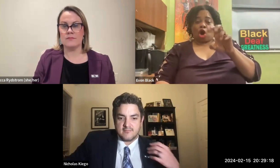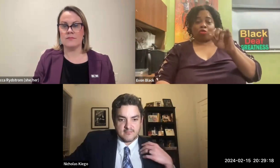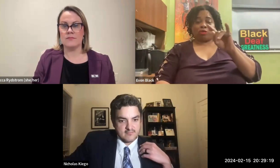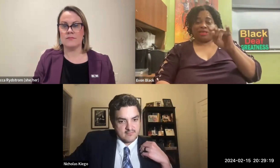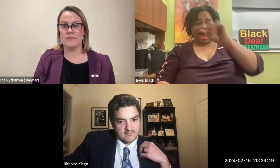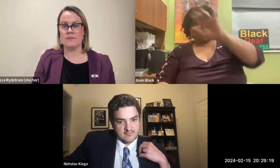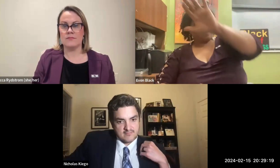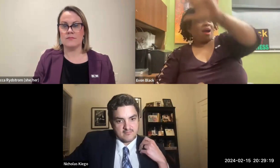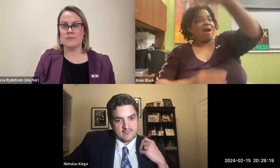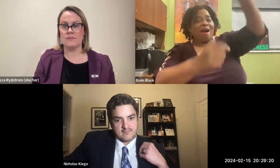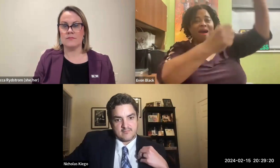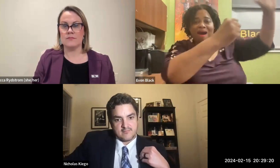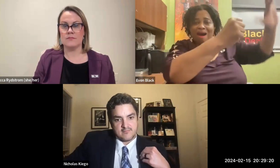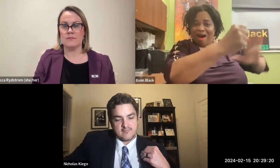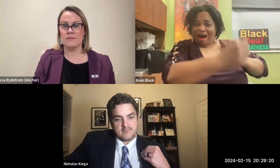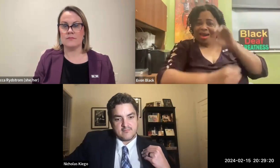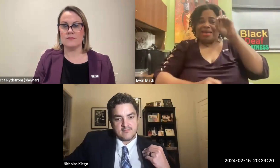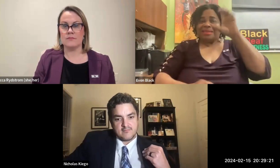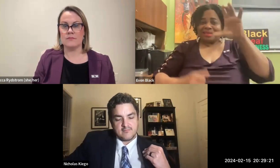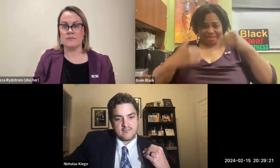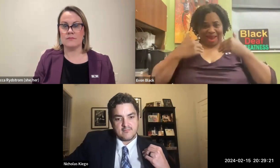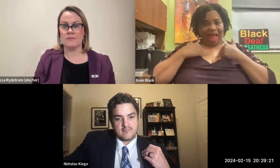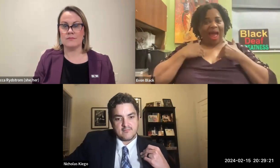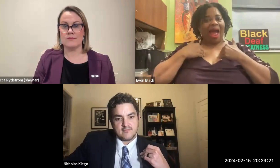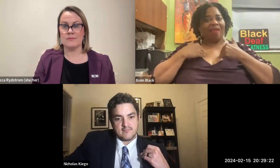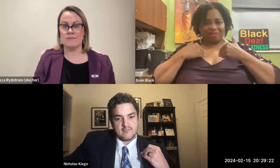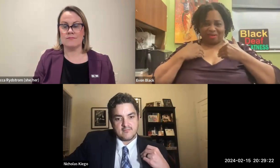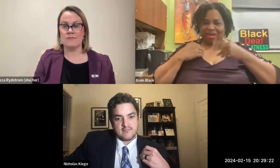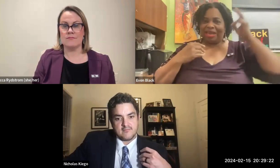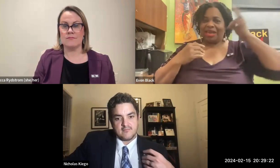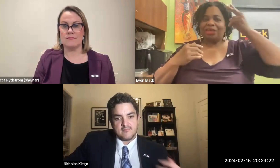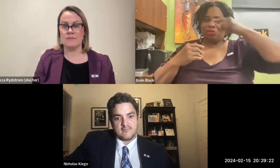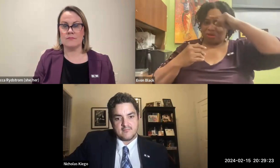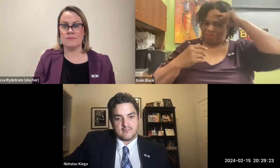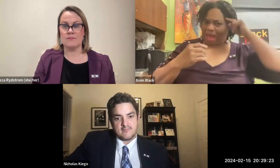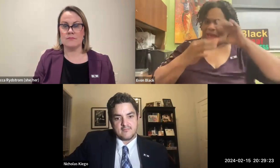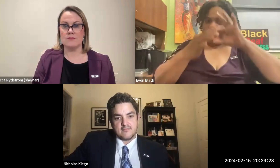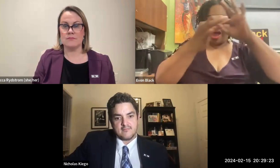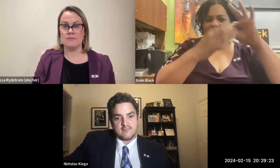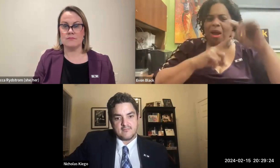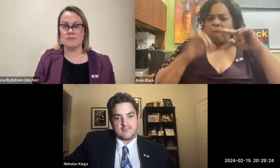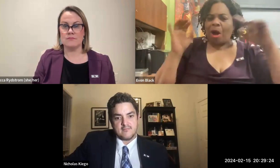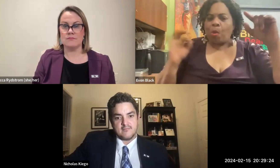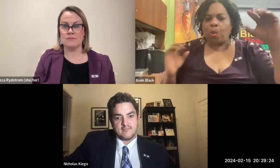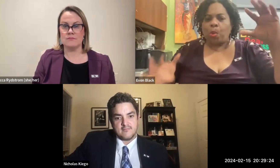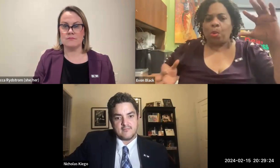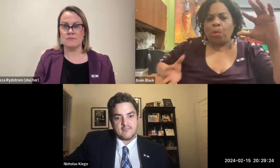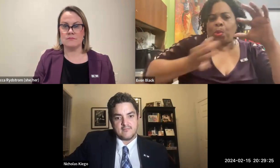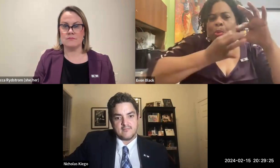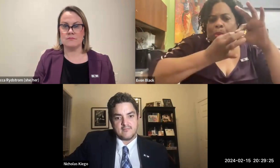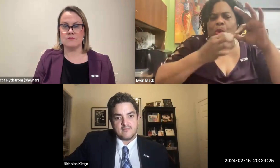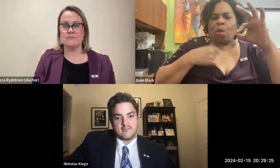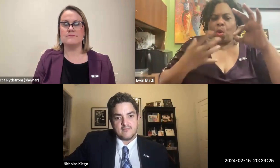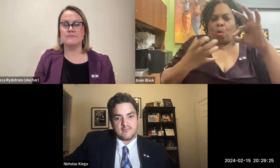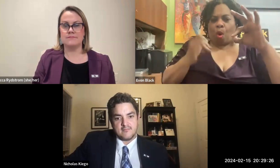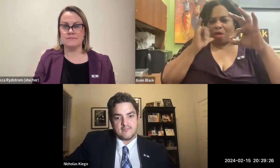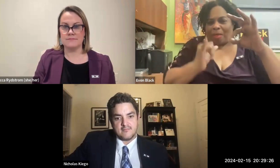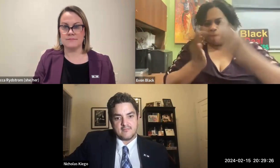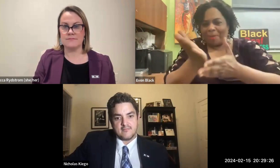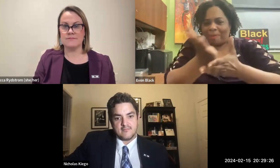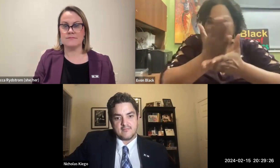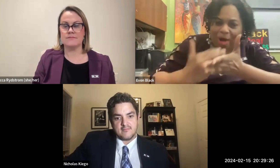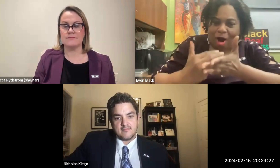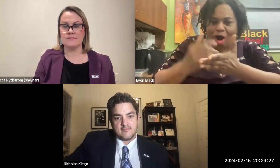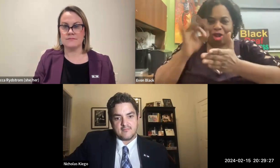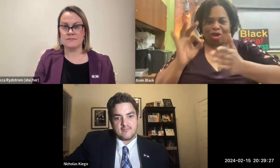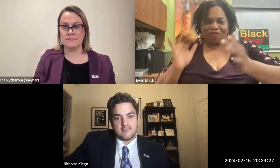African American Heritage Trail in DC. There are over 200 sites all across the District of Columbia related to the history of the